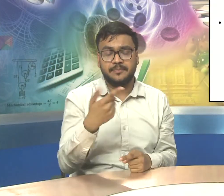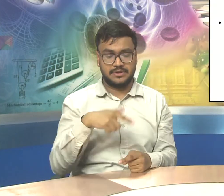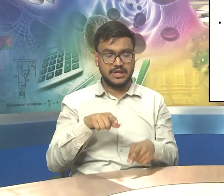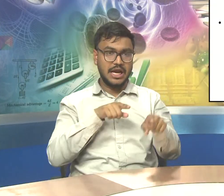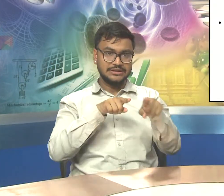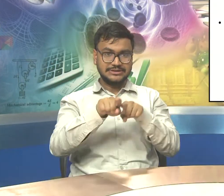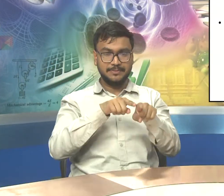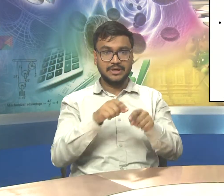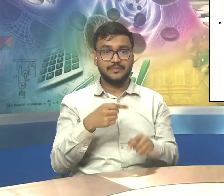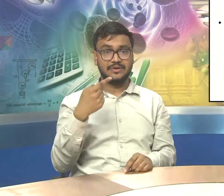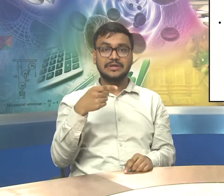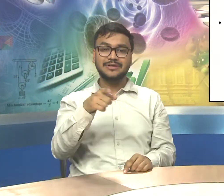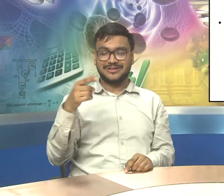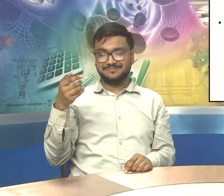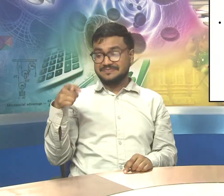we can say things like,